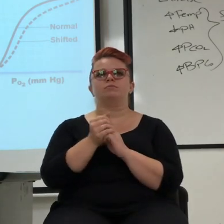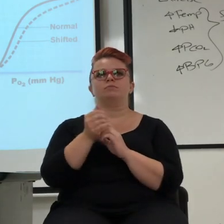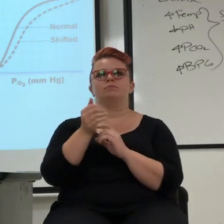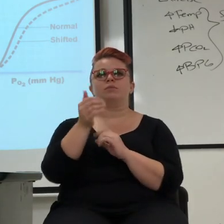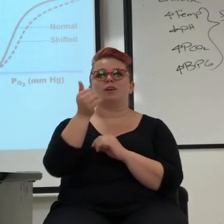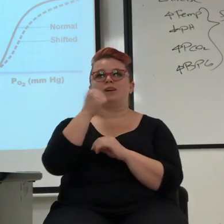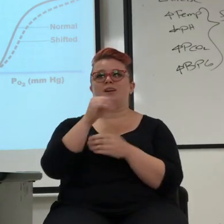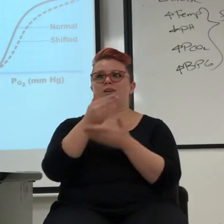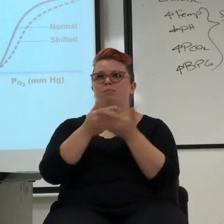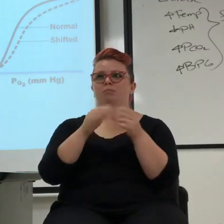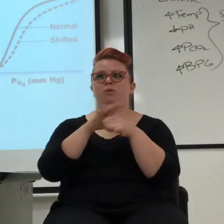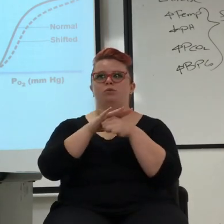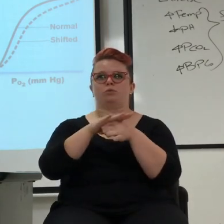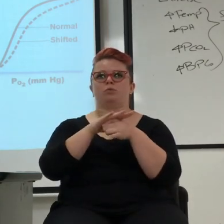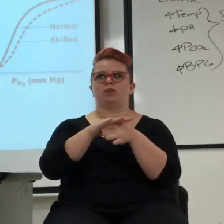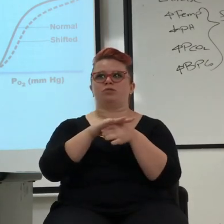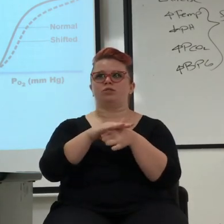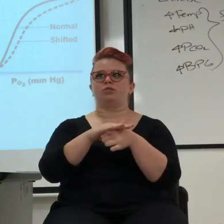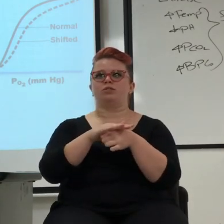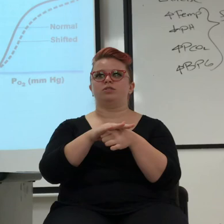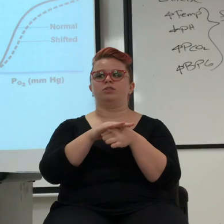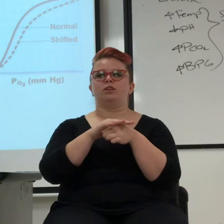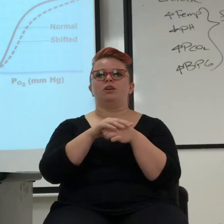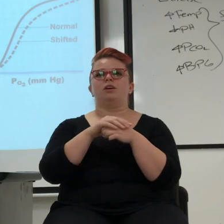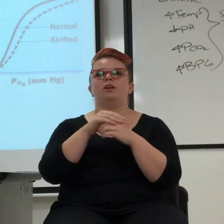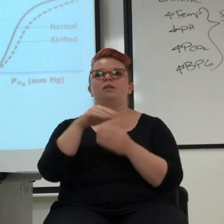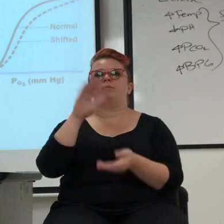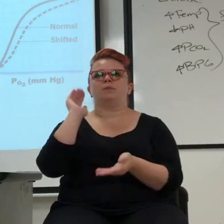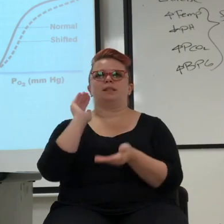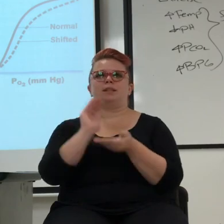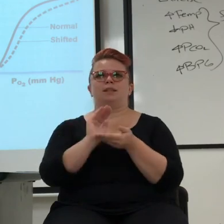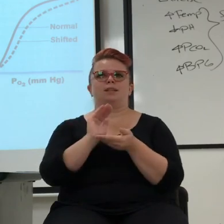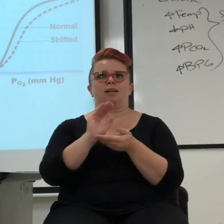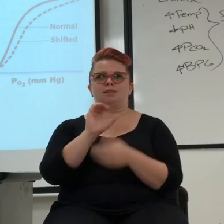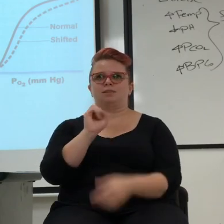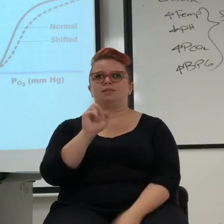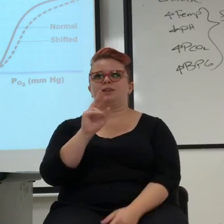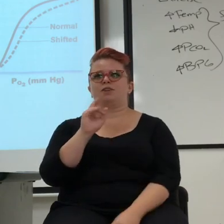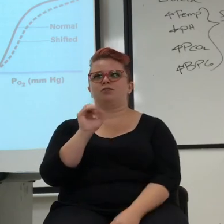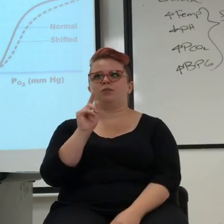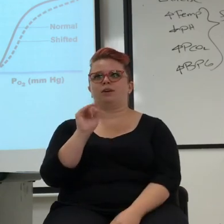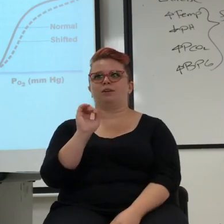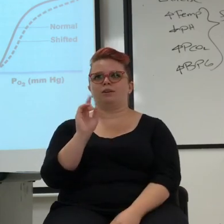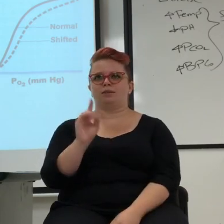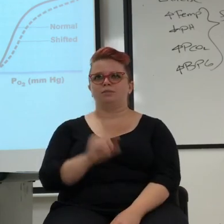partial pressure, you're less saturated. Okay.